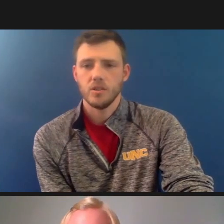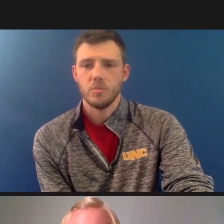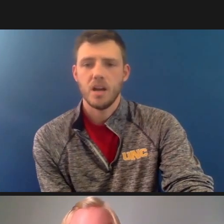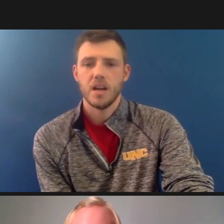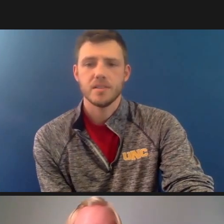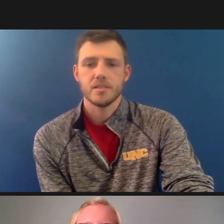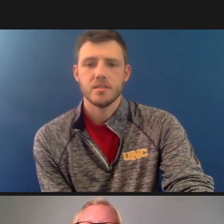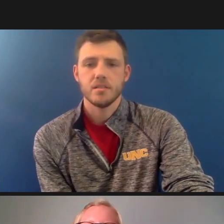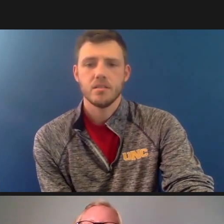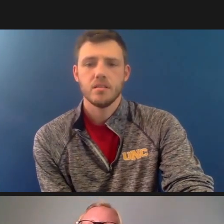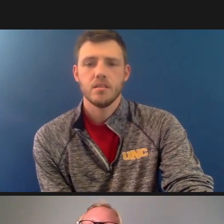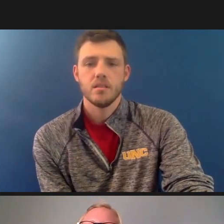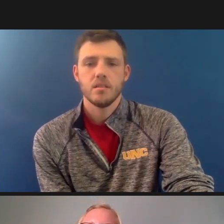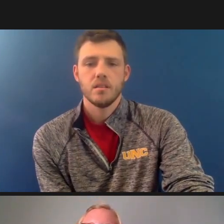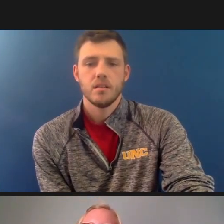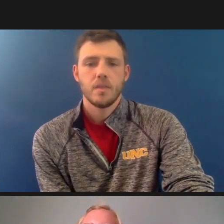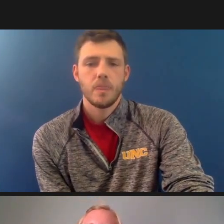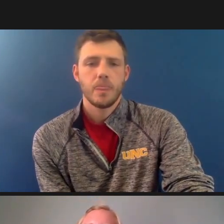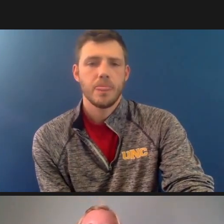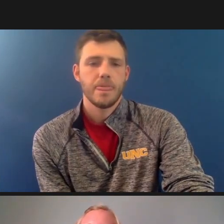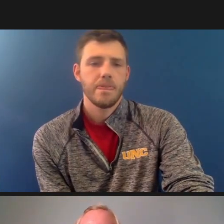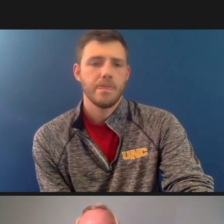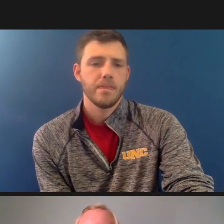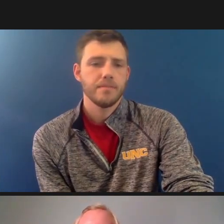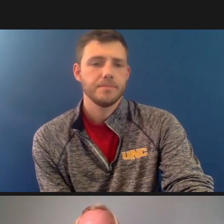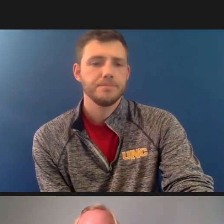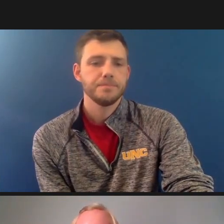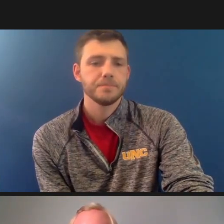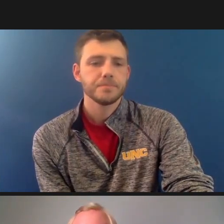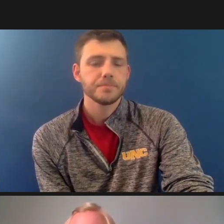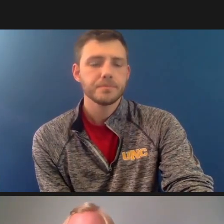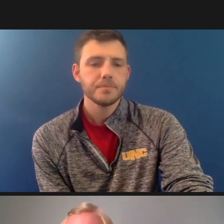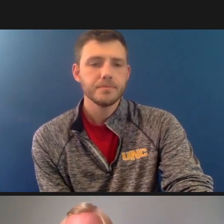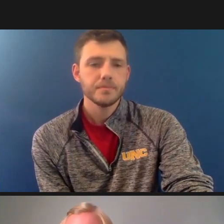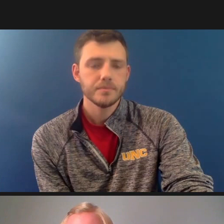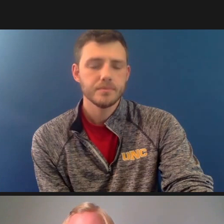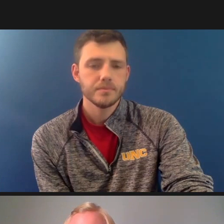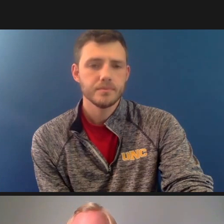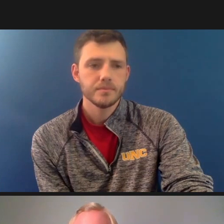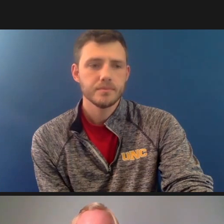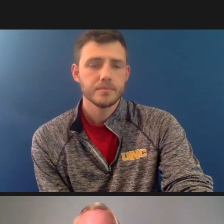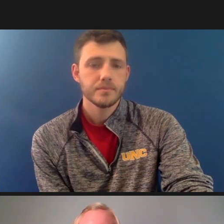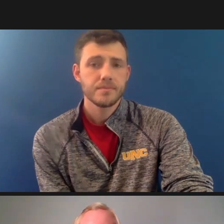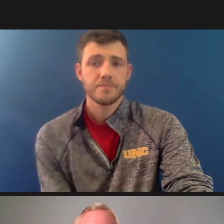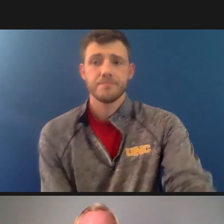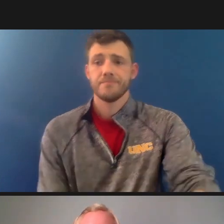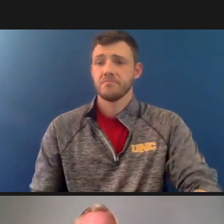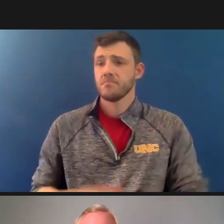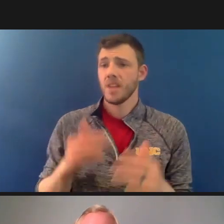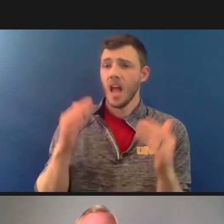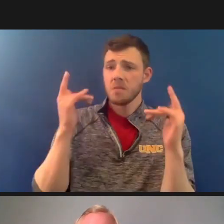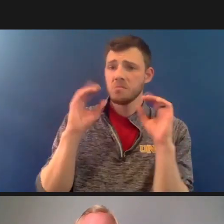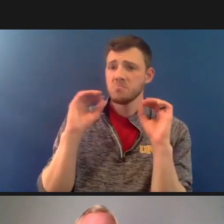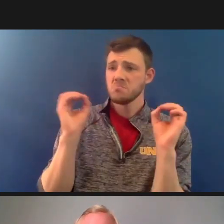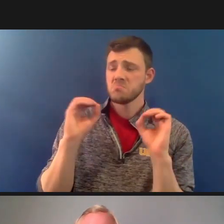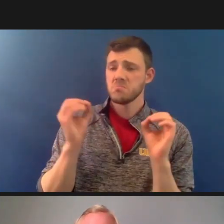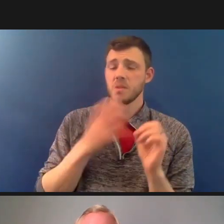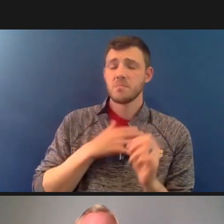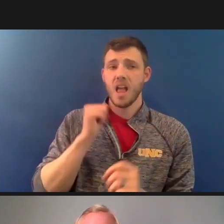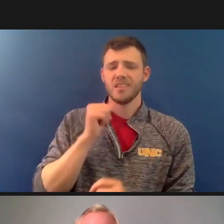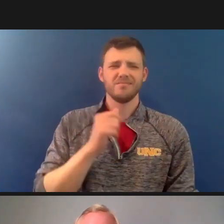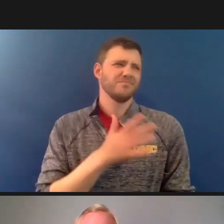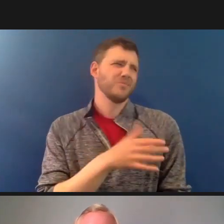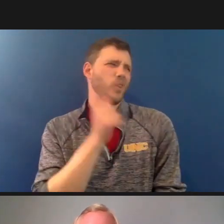a little pause. Okay. I didn't expect nothing. My auntie.